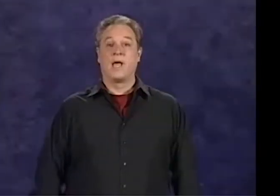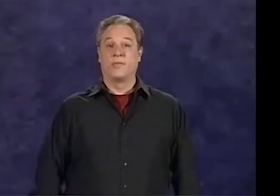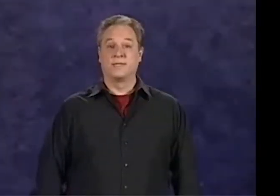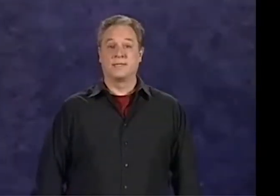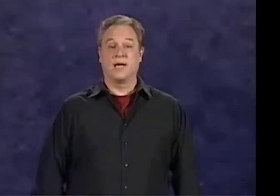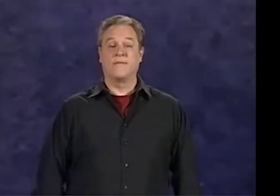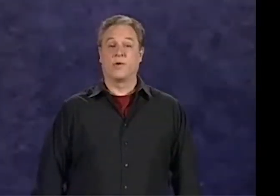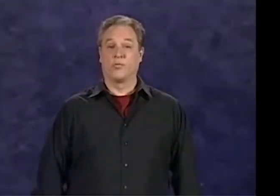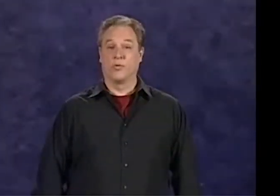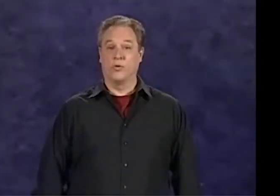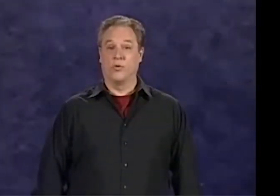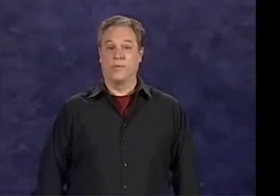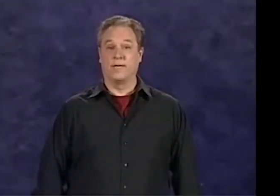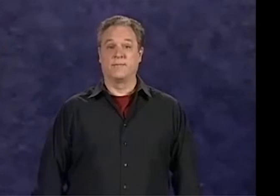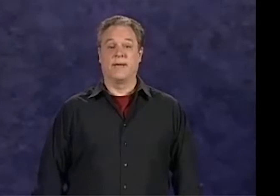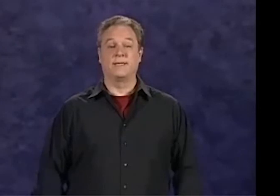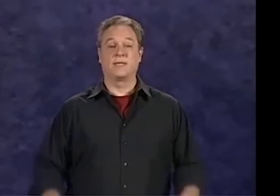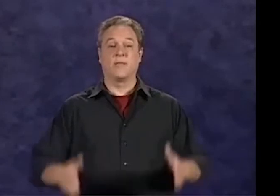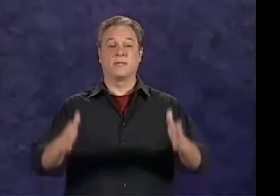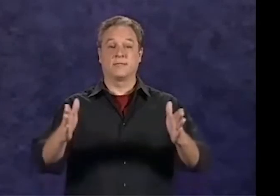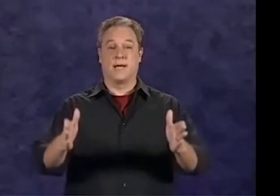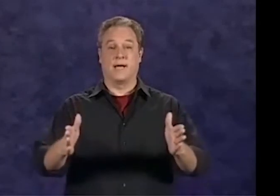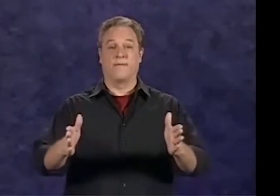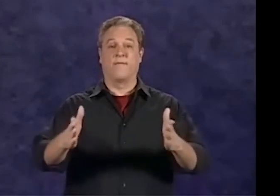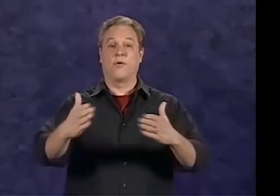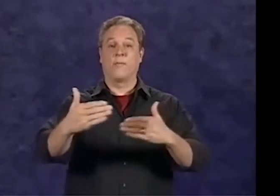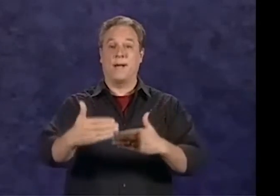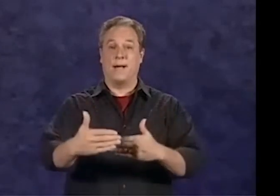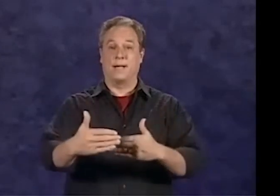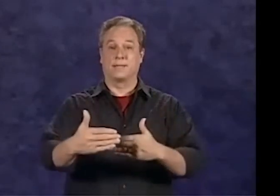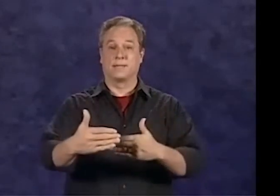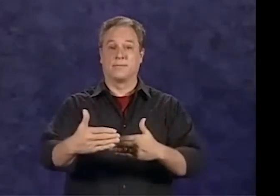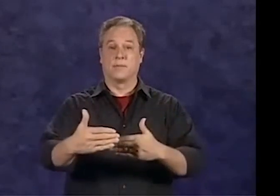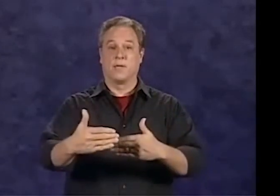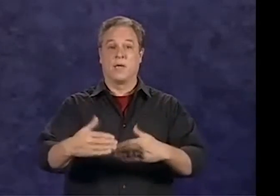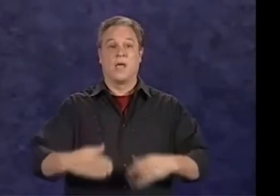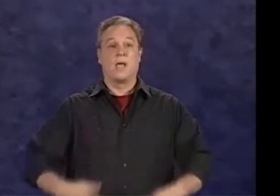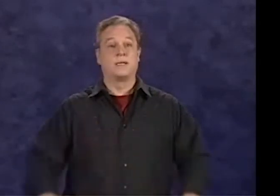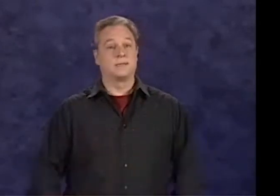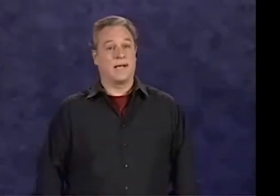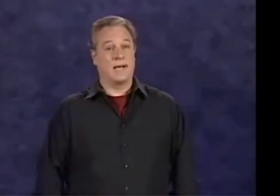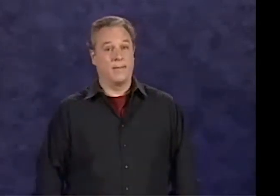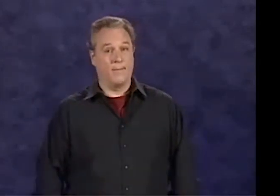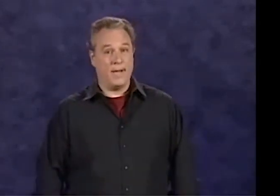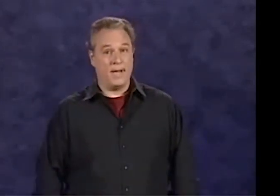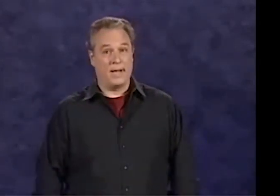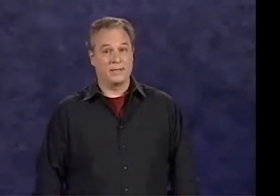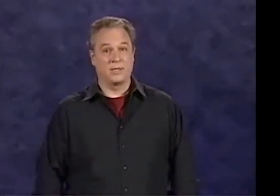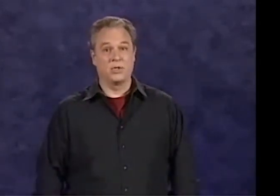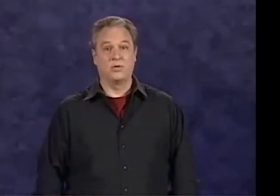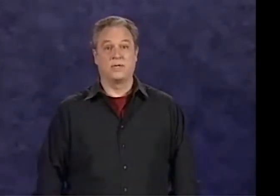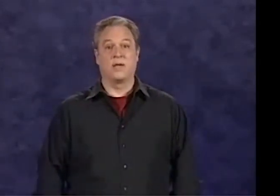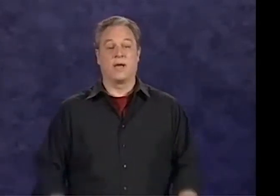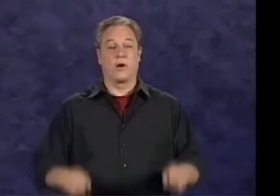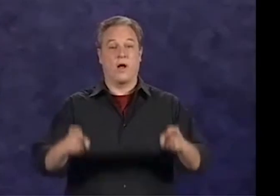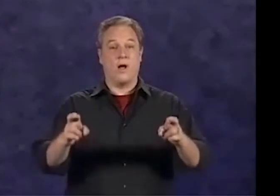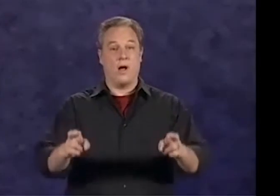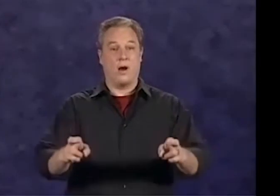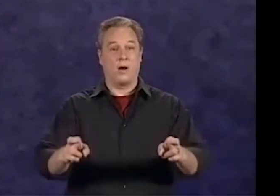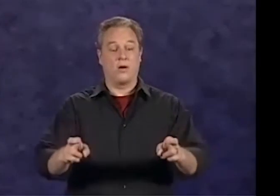The sign for room is based on the sign for box. Sign box using the letter R for room.